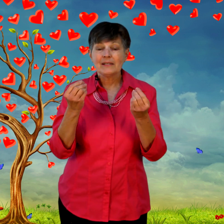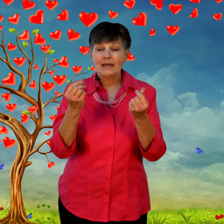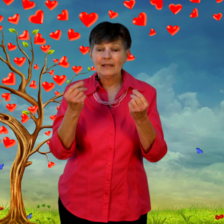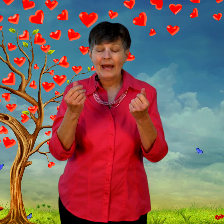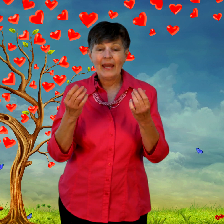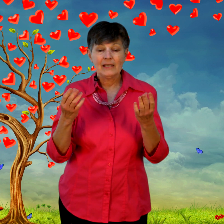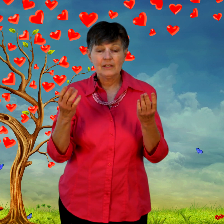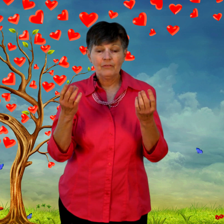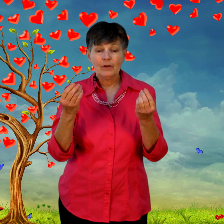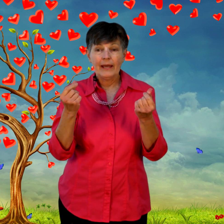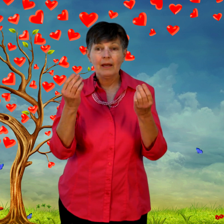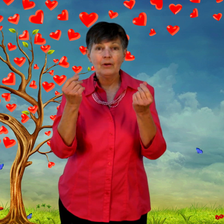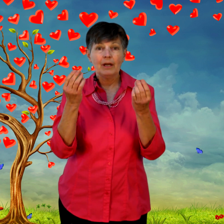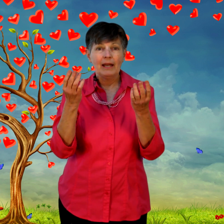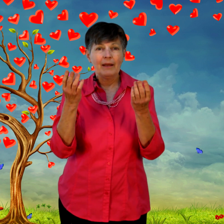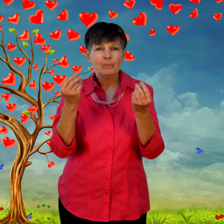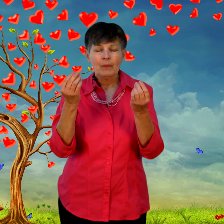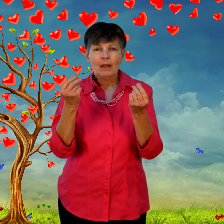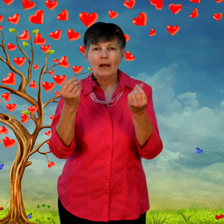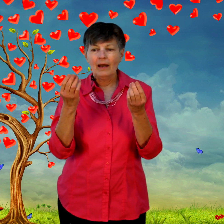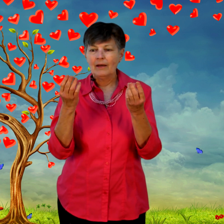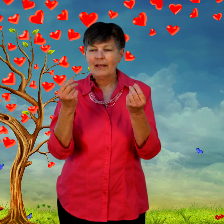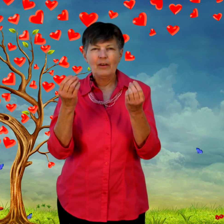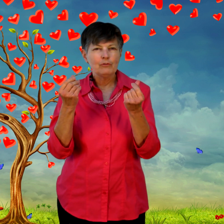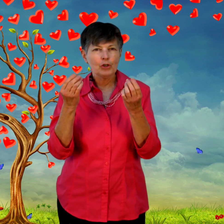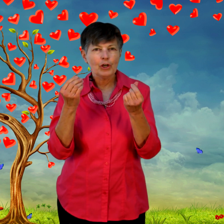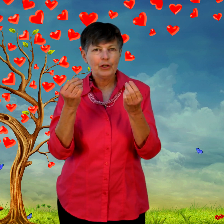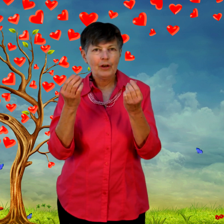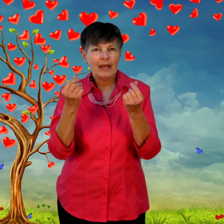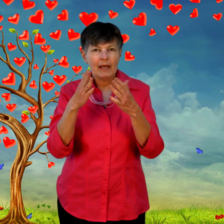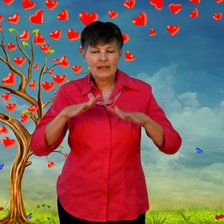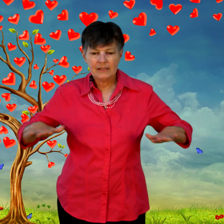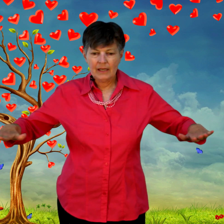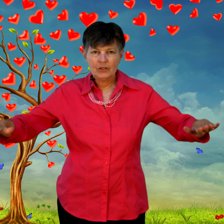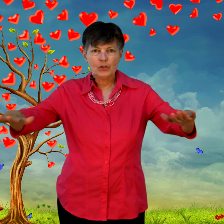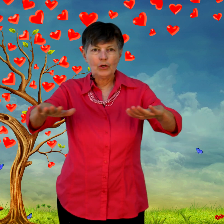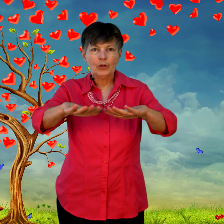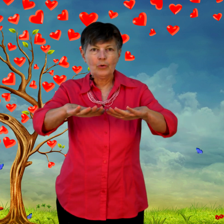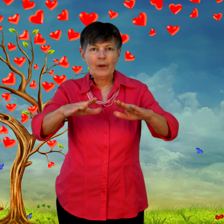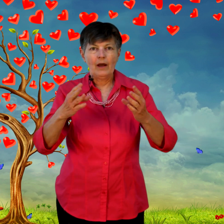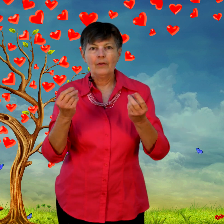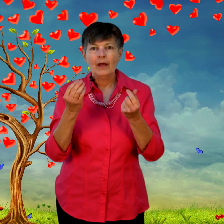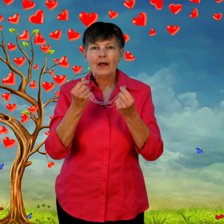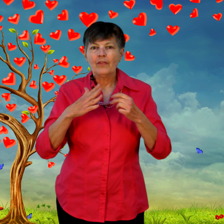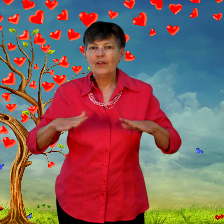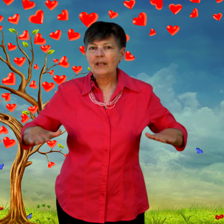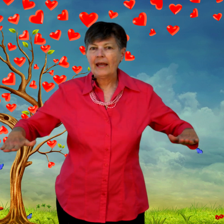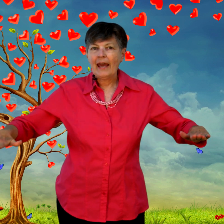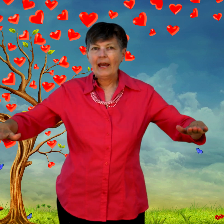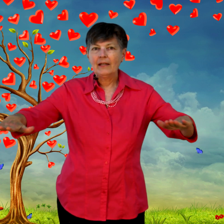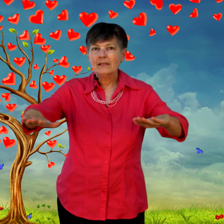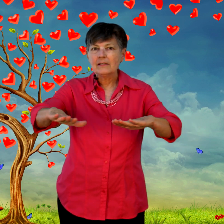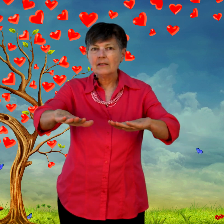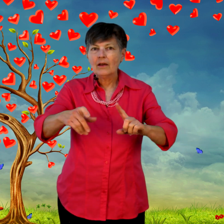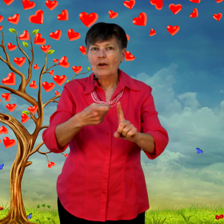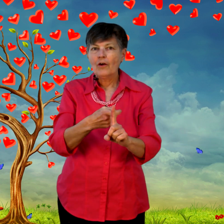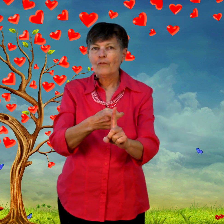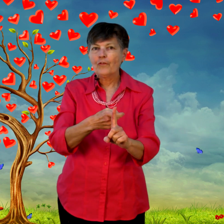the lands. And for land, you're going to like you have dirt on your hands and circle it around. The lands